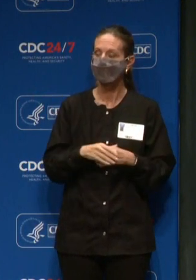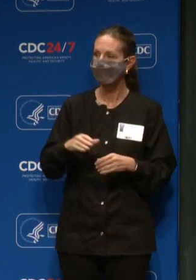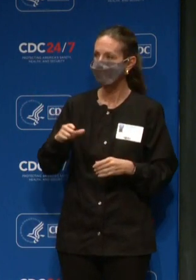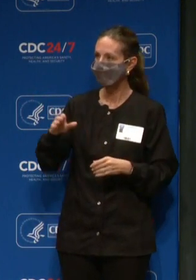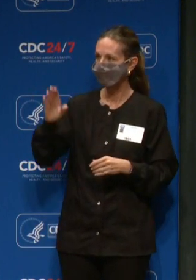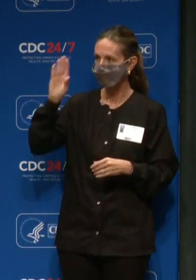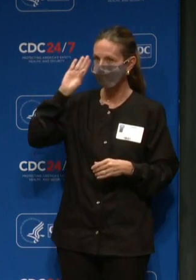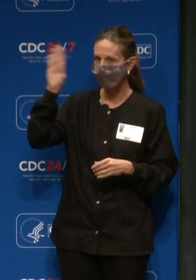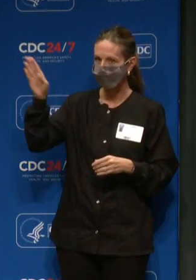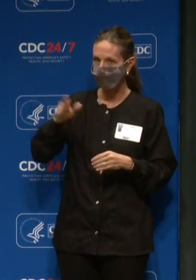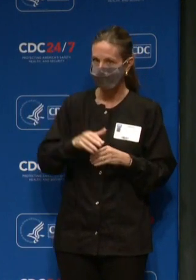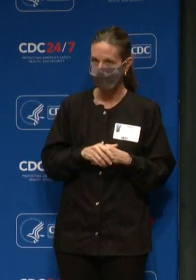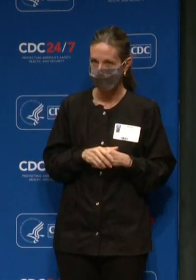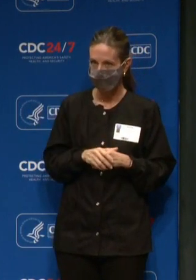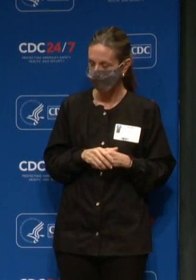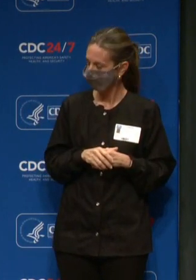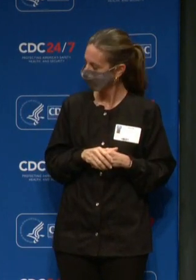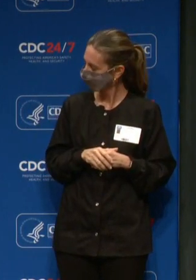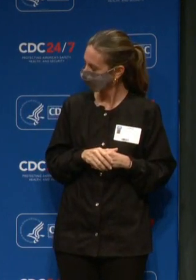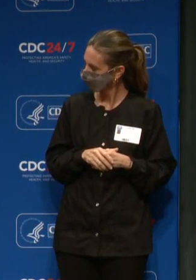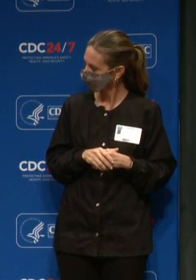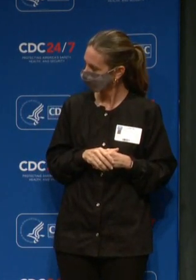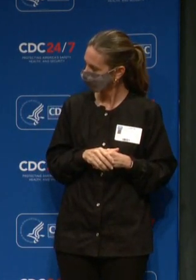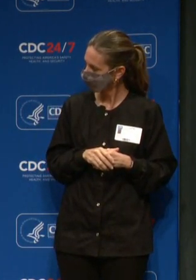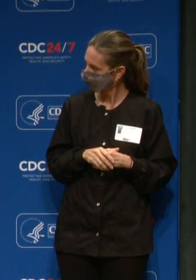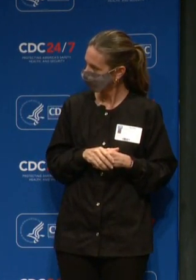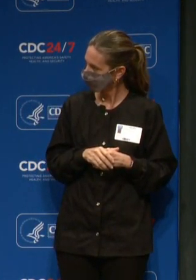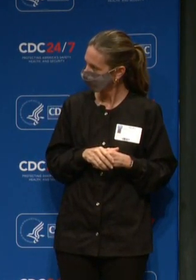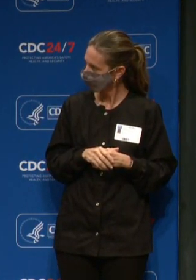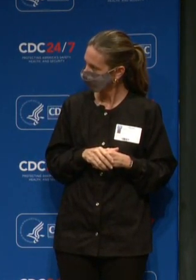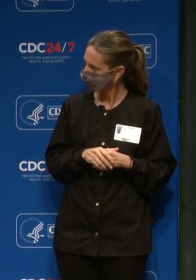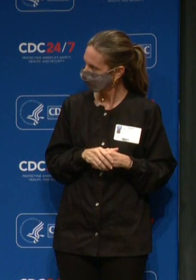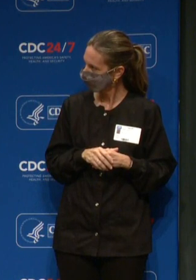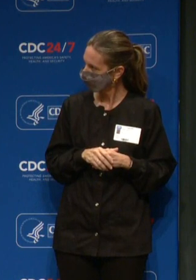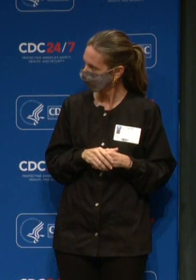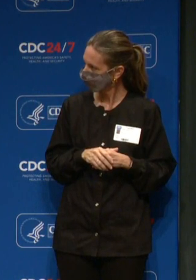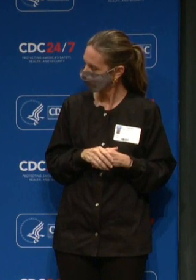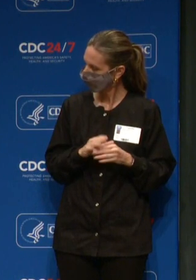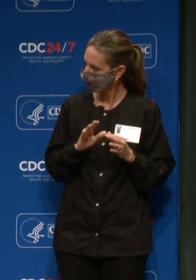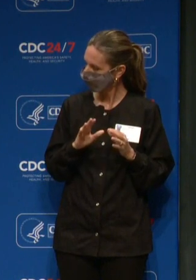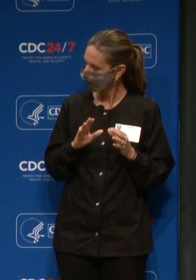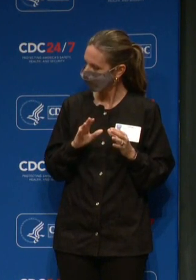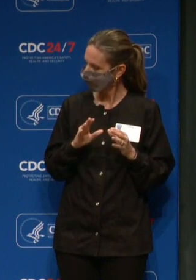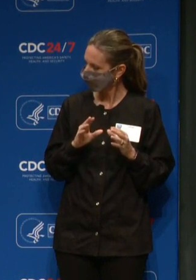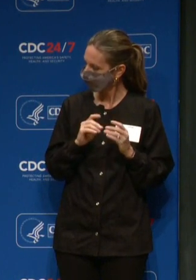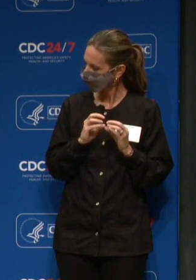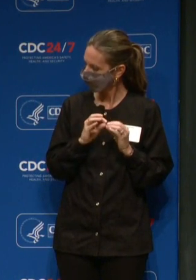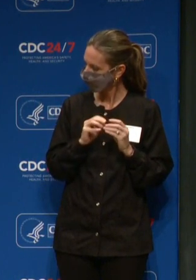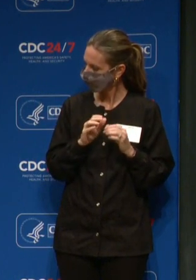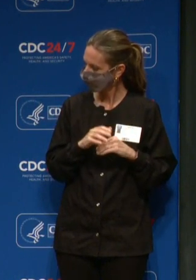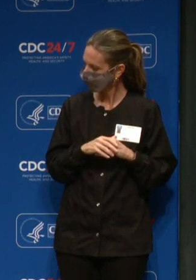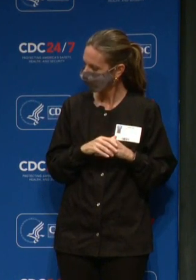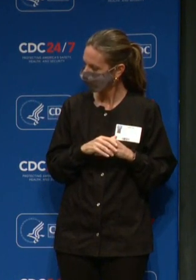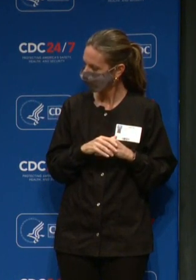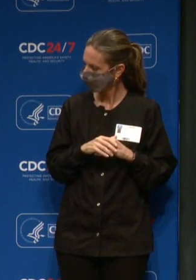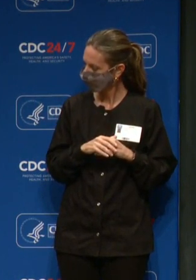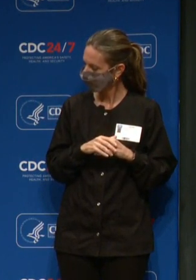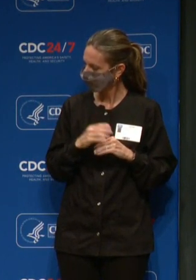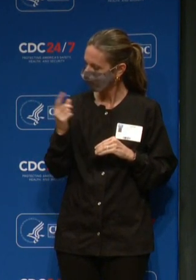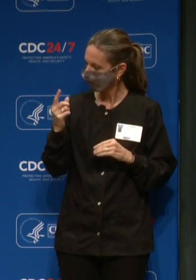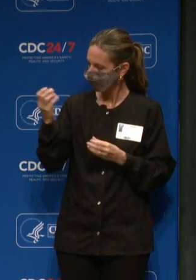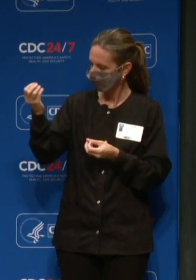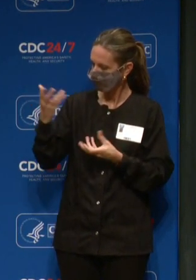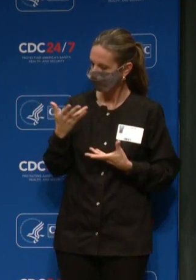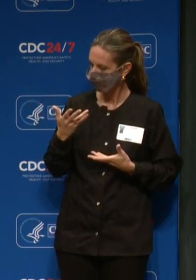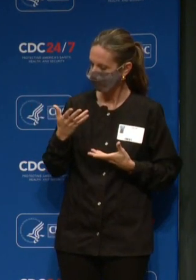Hi, this is Emma Court with Bloomberg. We were told by the leader of Operation Warp